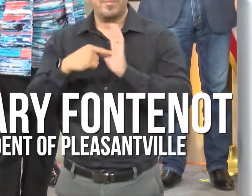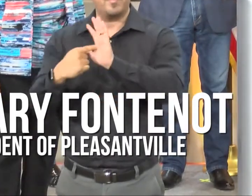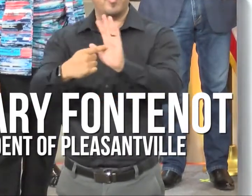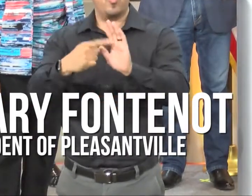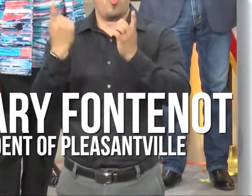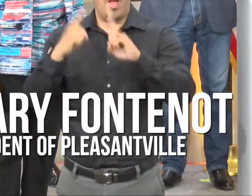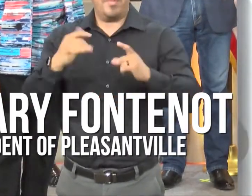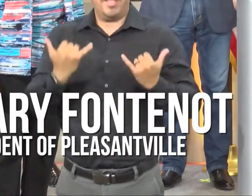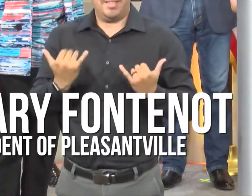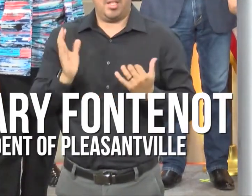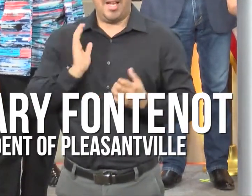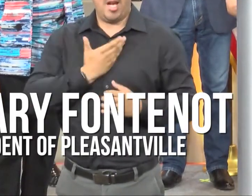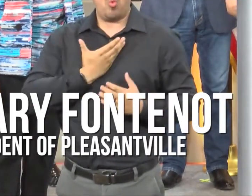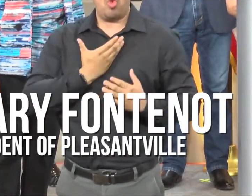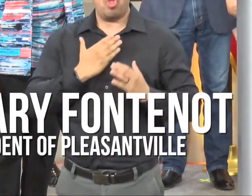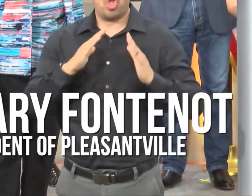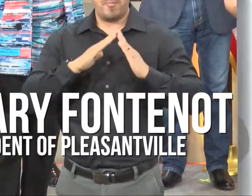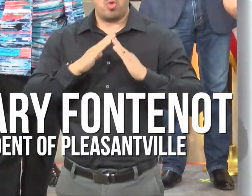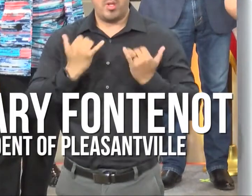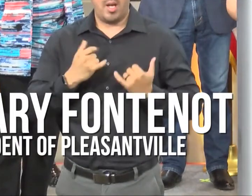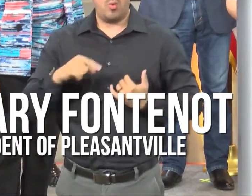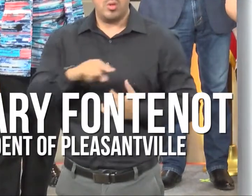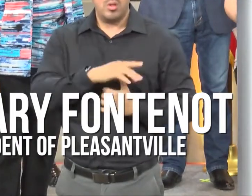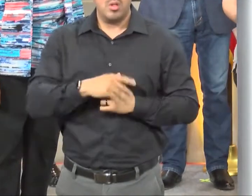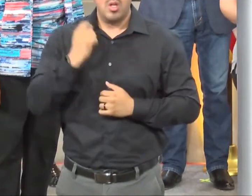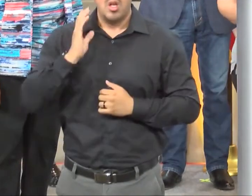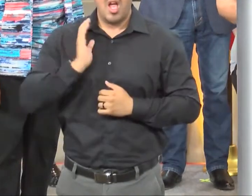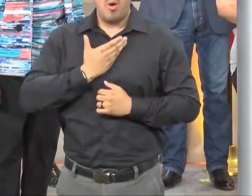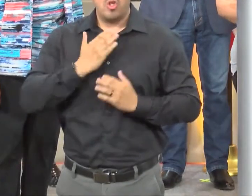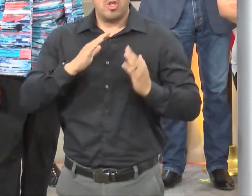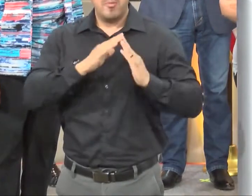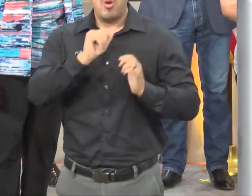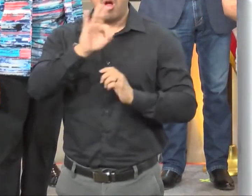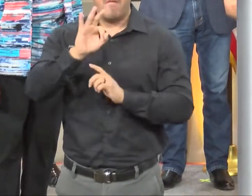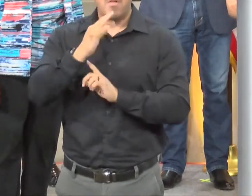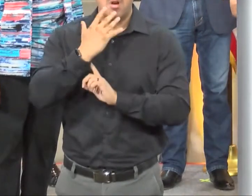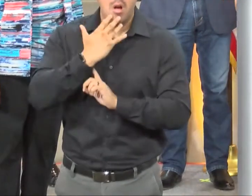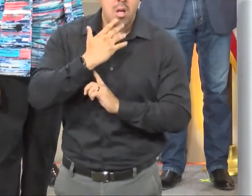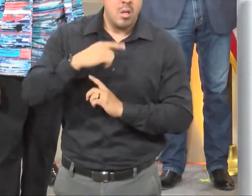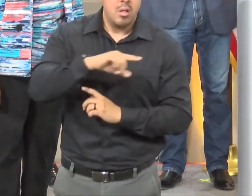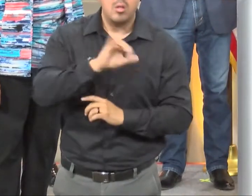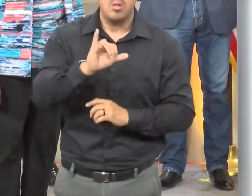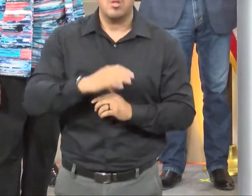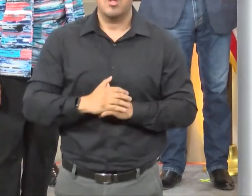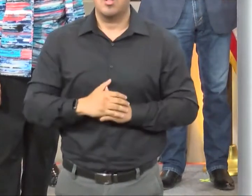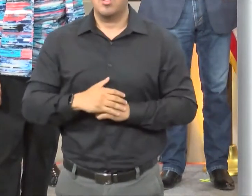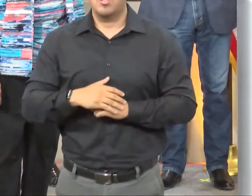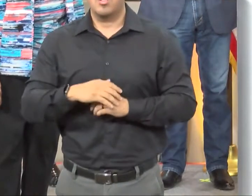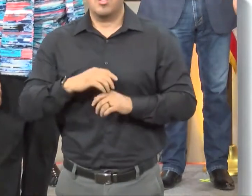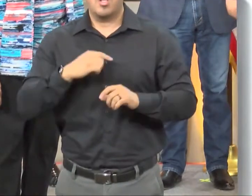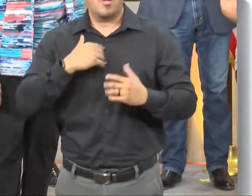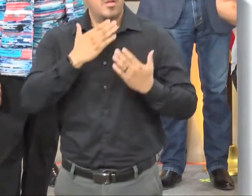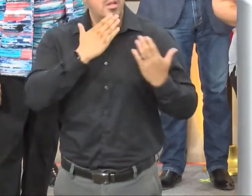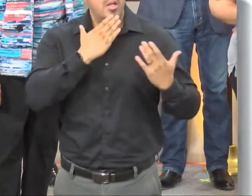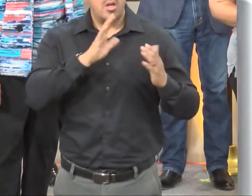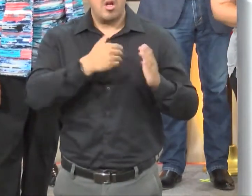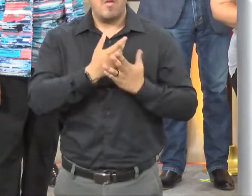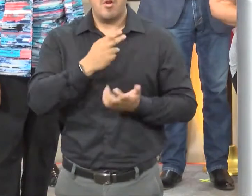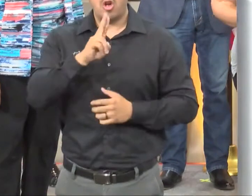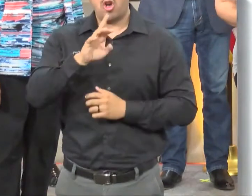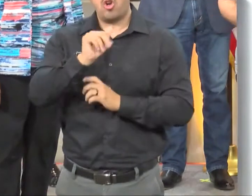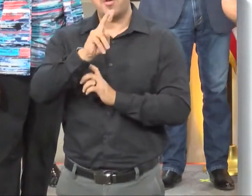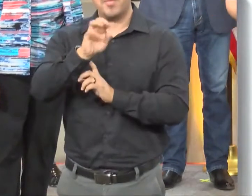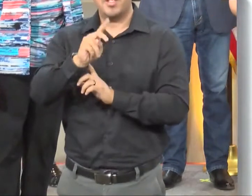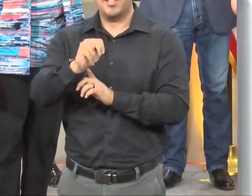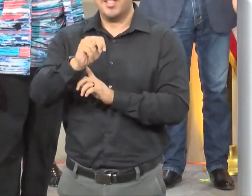our communities and our communities of color. Thank you, Judson Robinson with the Houston Area Urban League, with helping